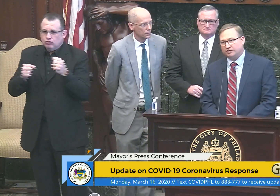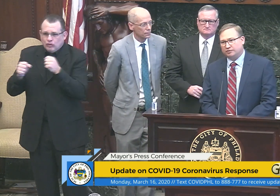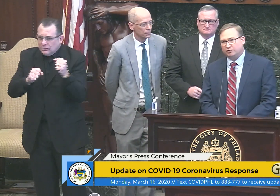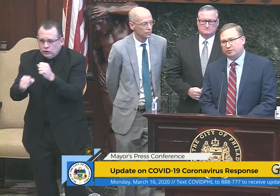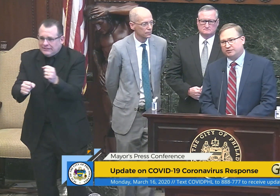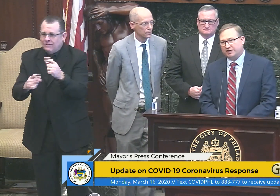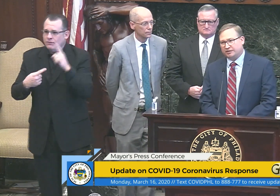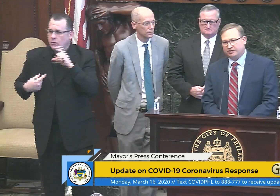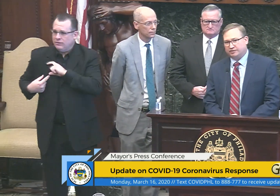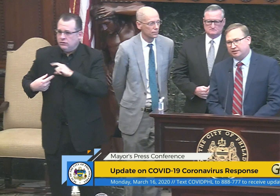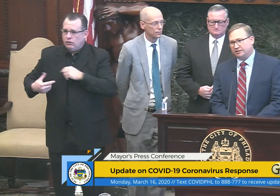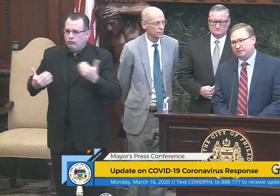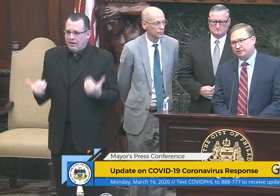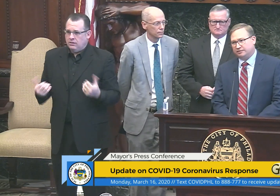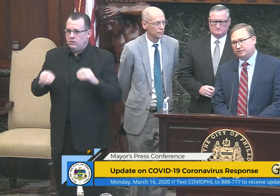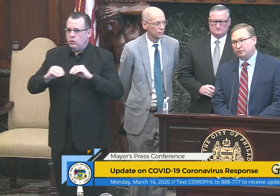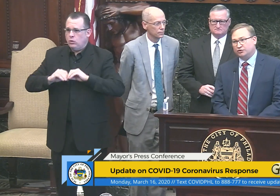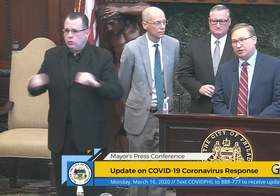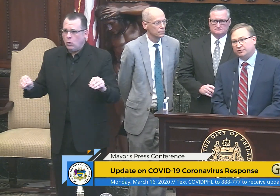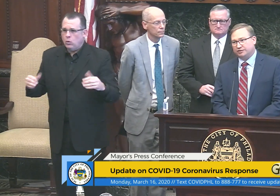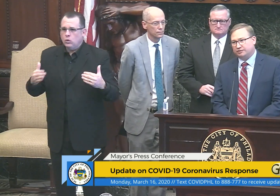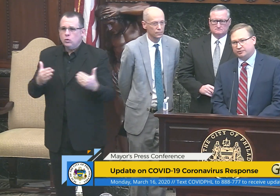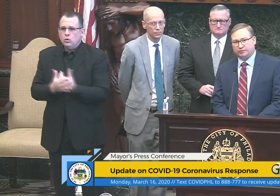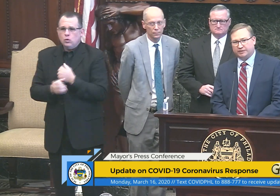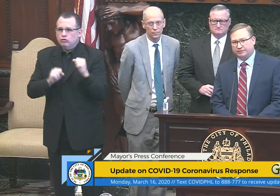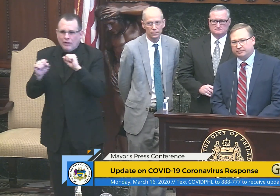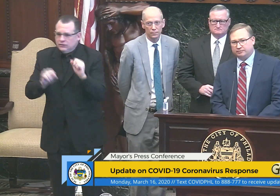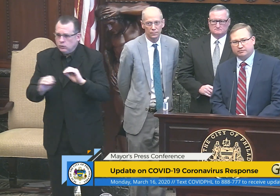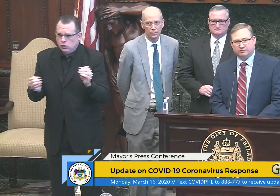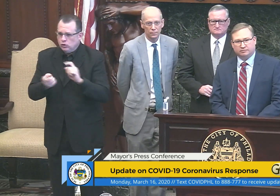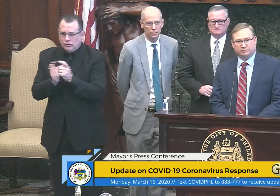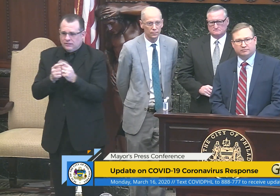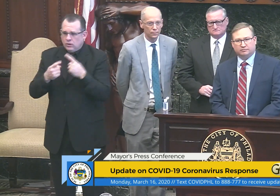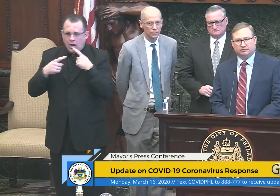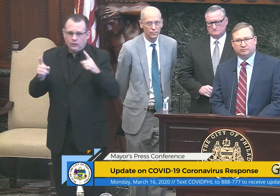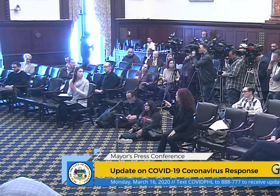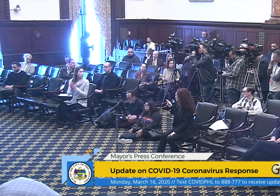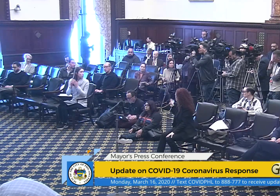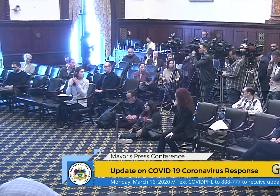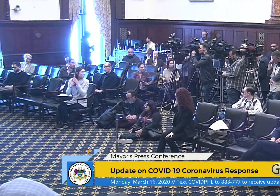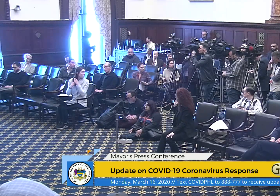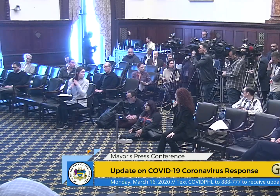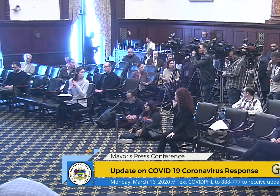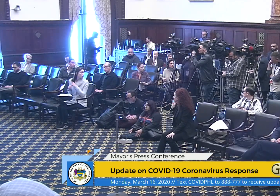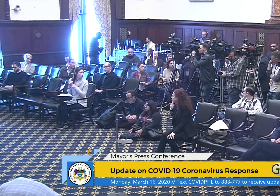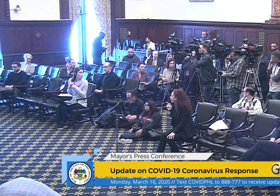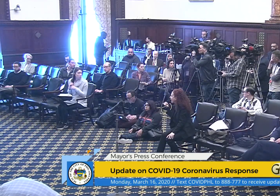point, there's no deployment strategies or changes to announce.